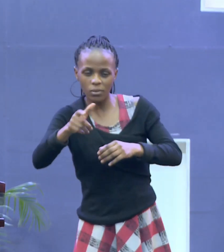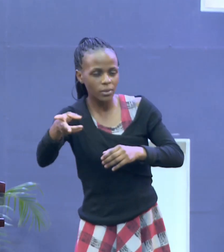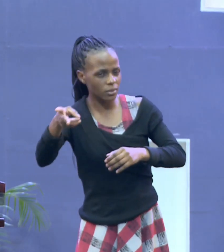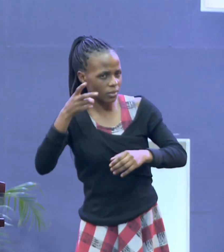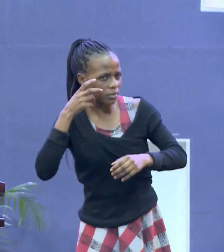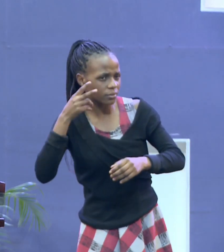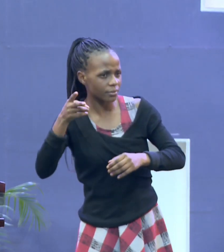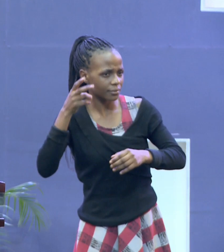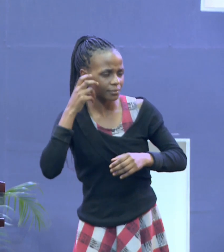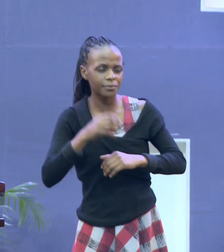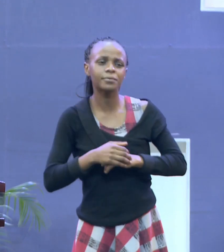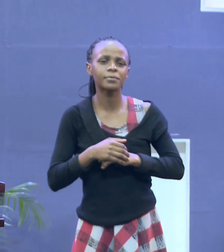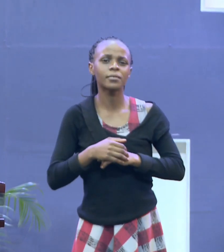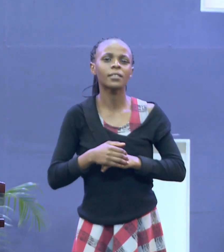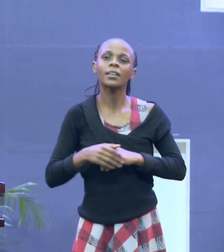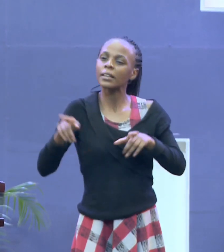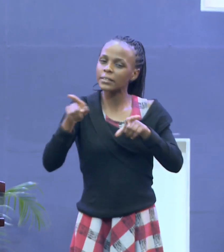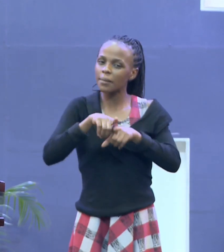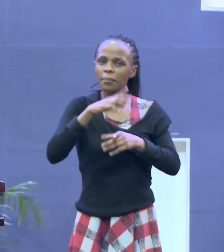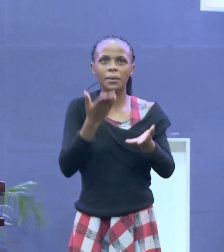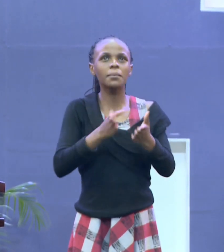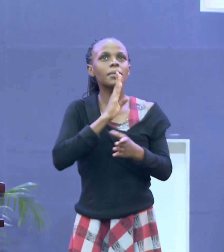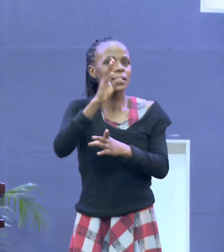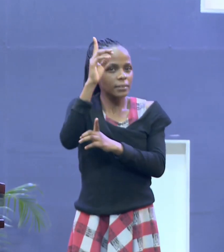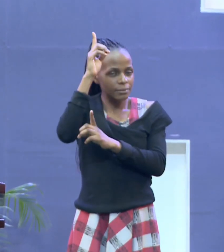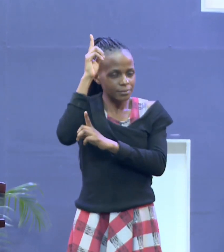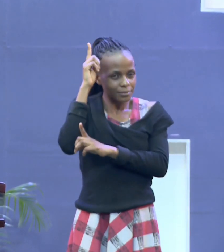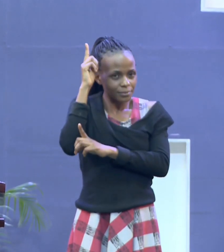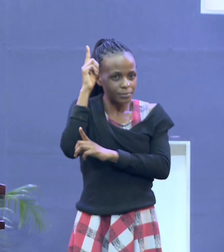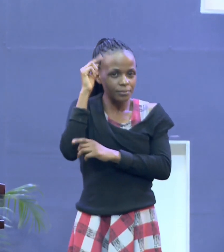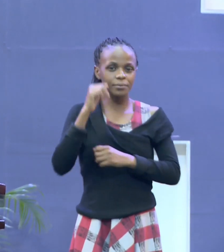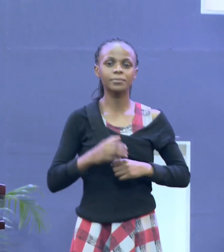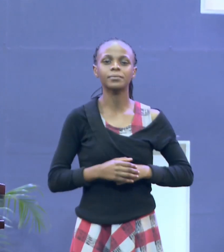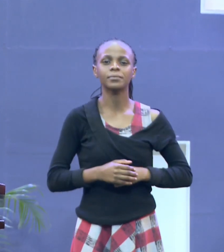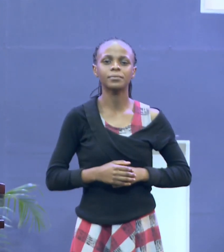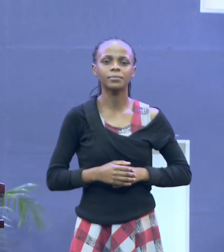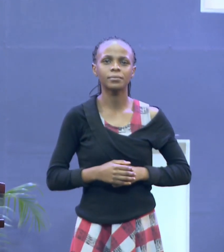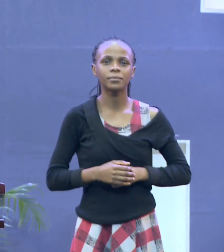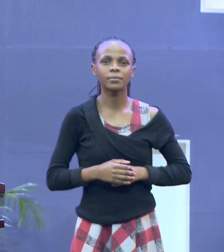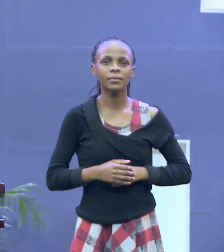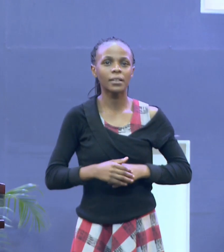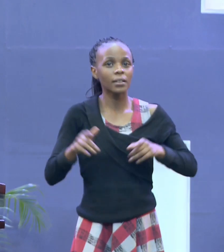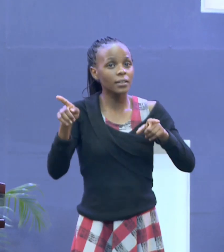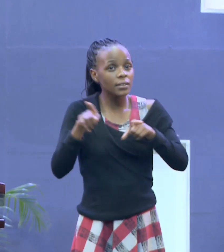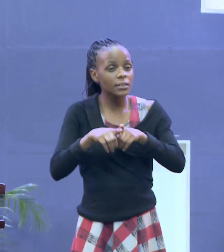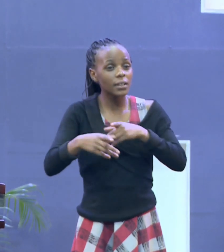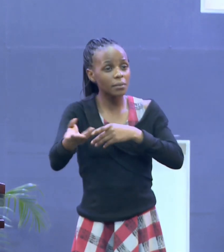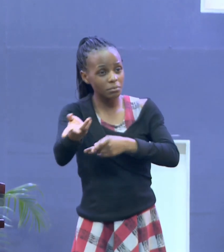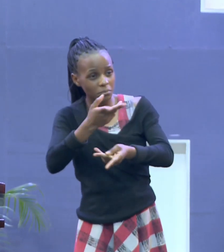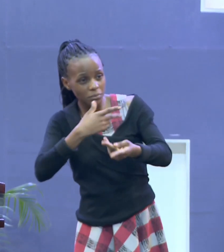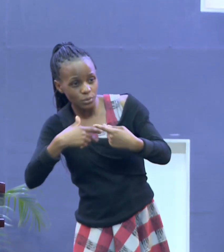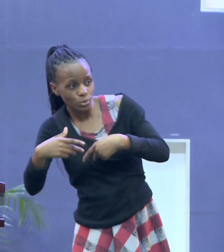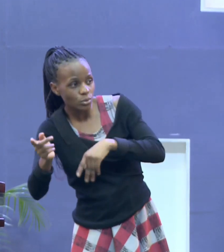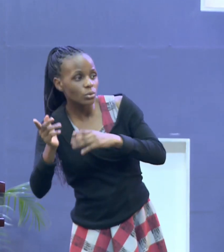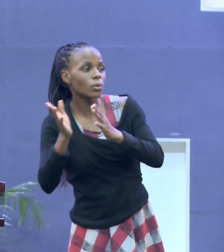have your radio with you. Ngolia skari. Yoana skari. Duka jiokola mwiduwalilo liokola